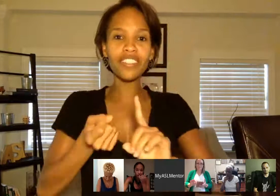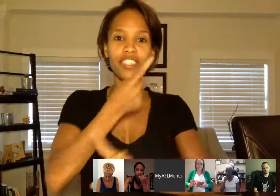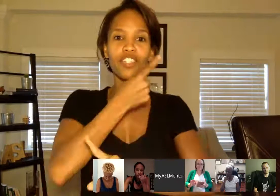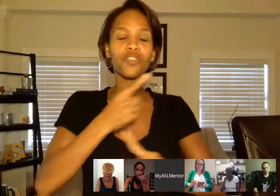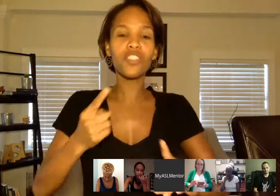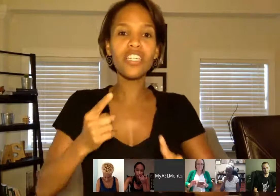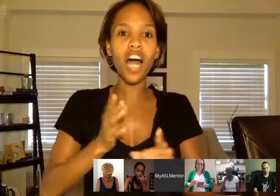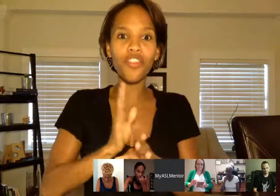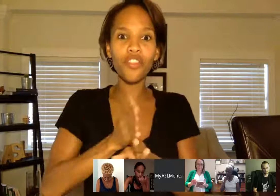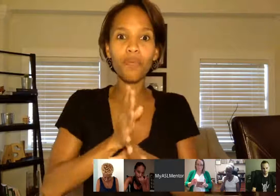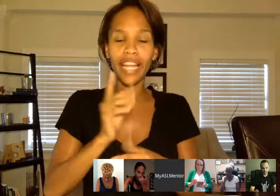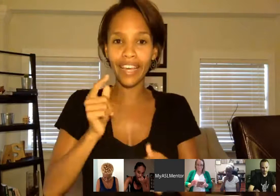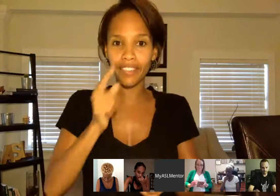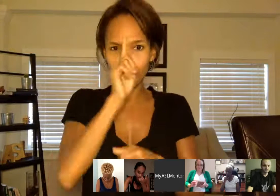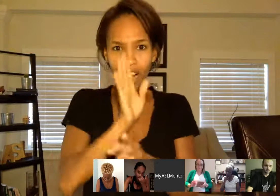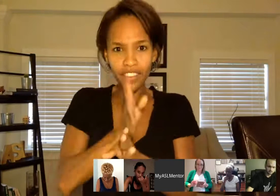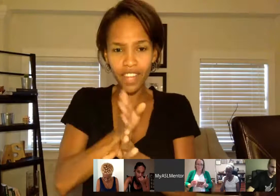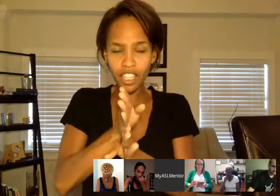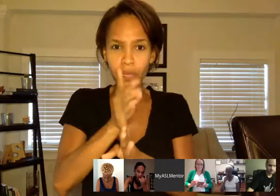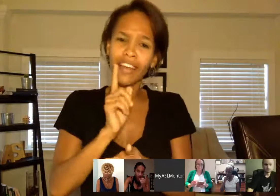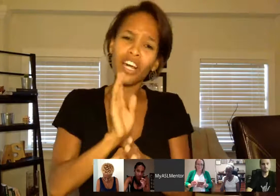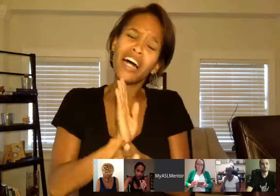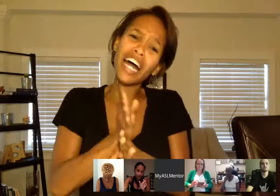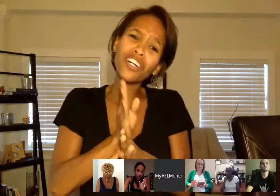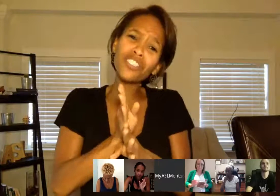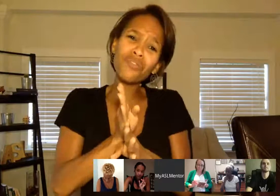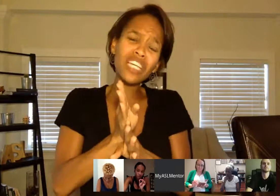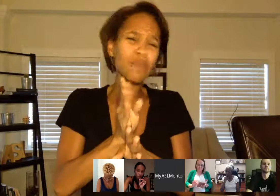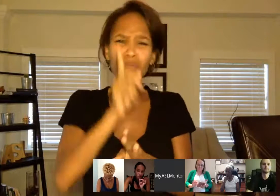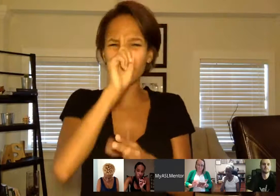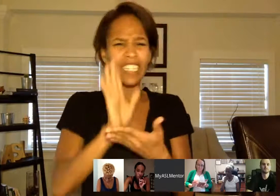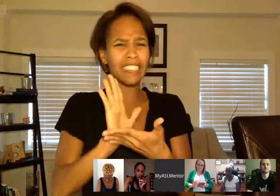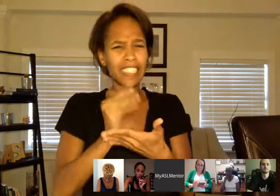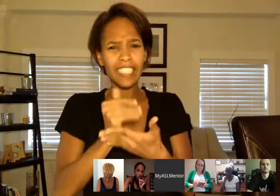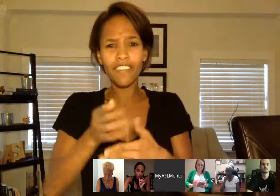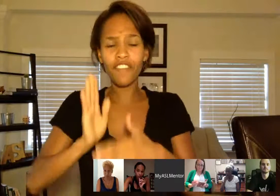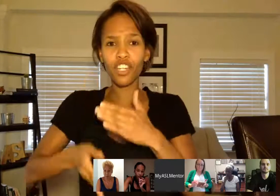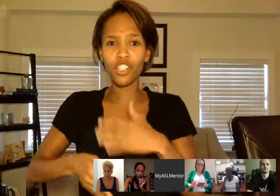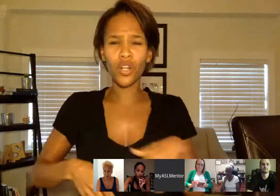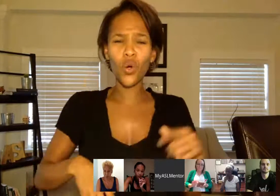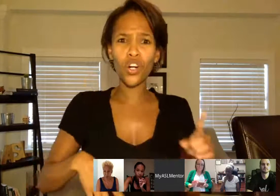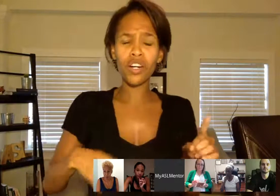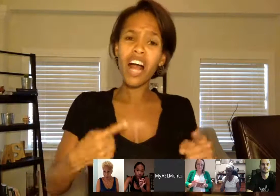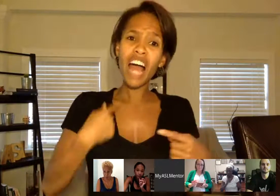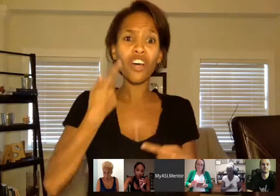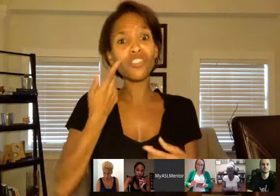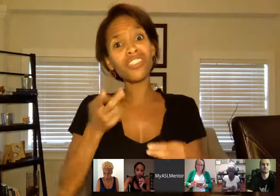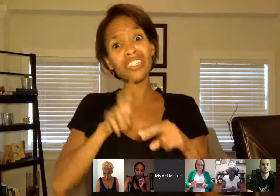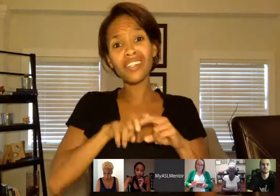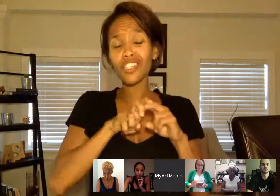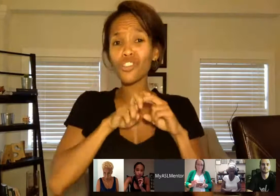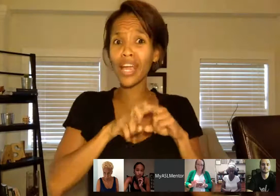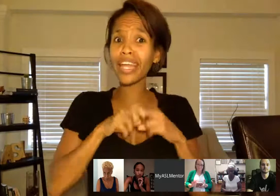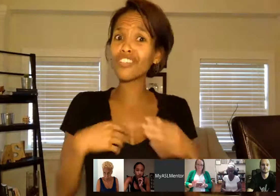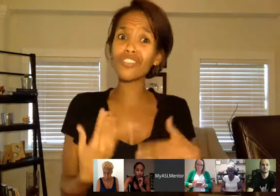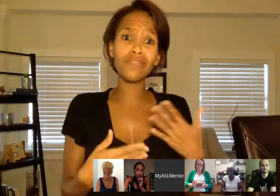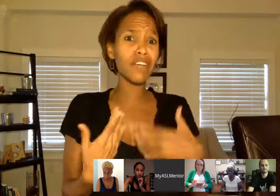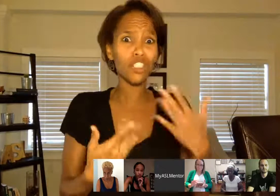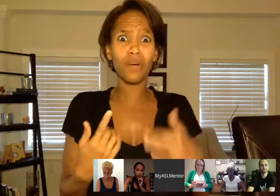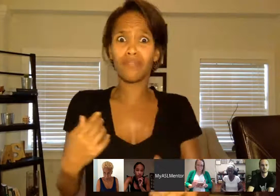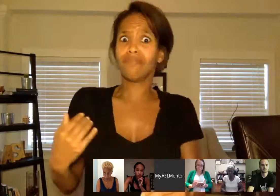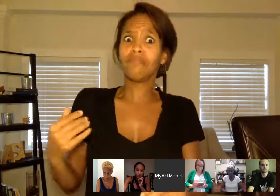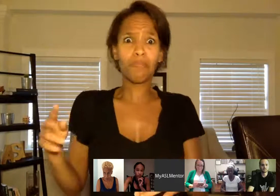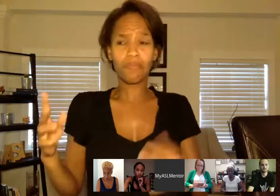going, not the plan, not the plan. I could do this, but I'm just gonna finish it. Or I thought I was just gonna sit on the train